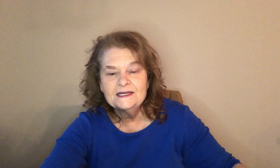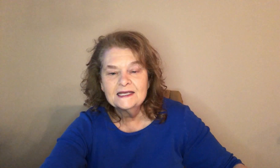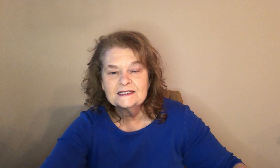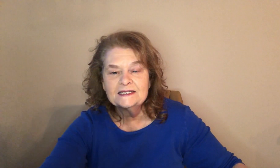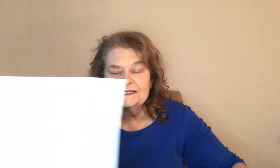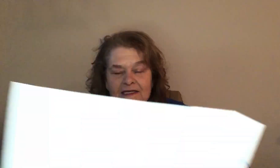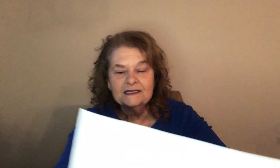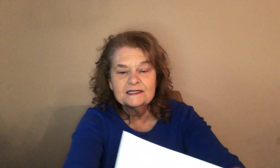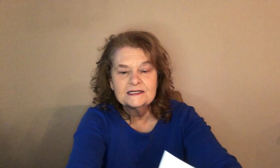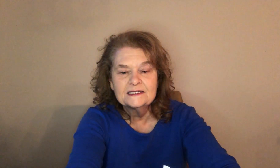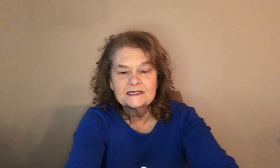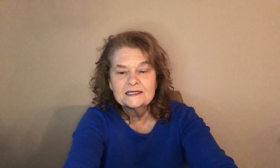Next sentence.